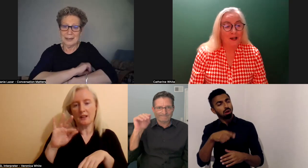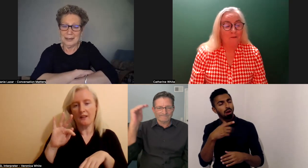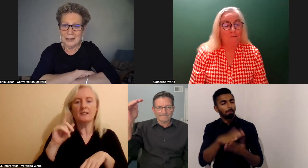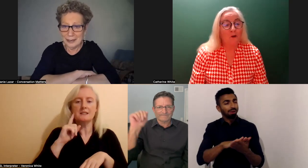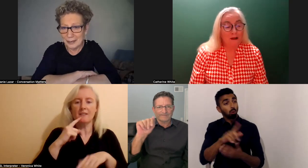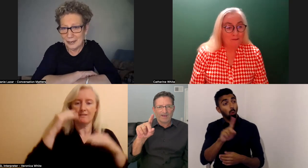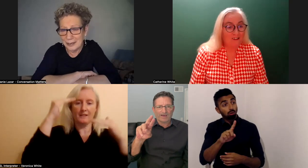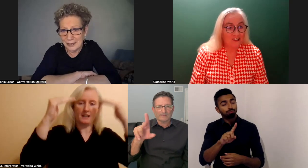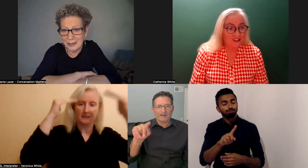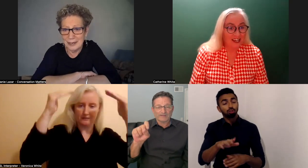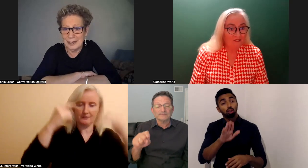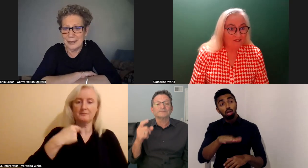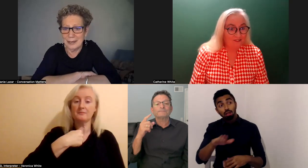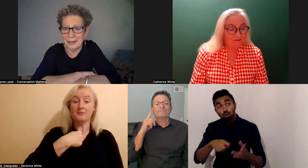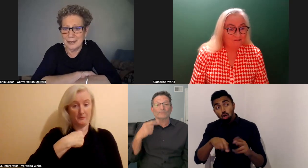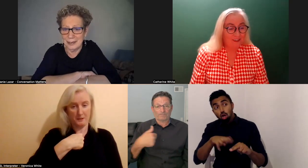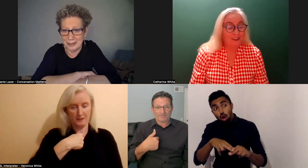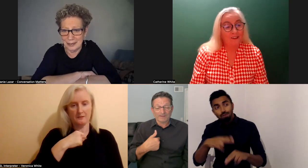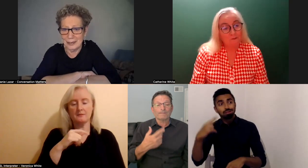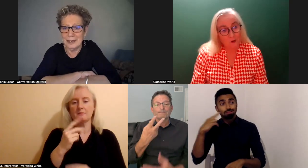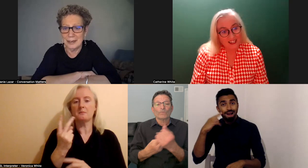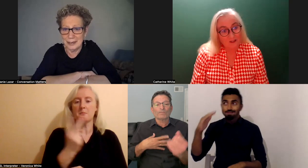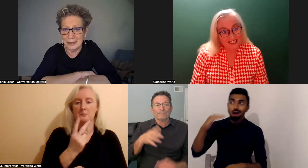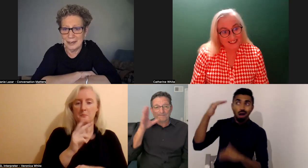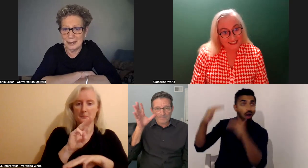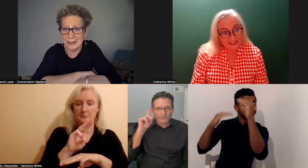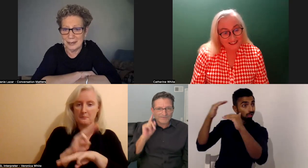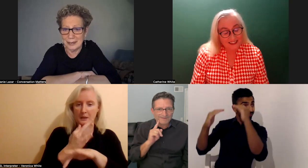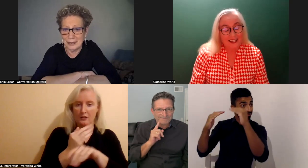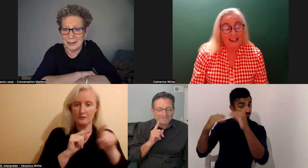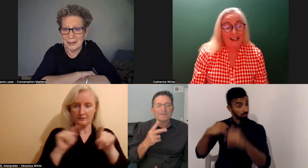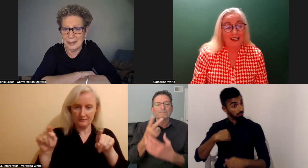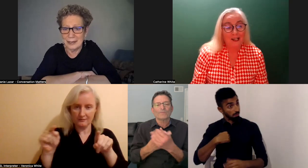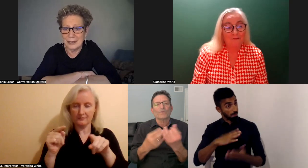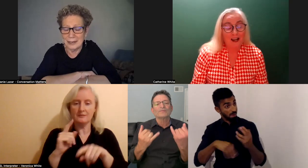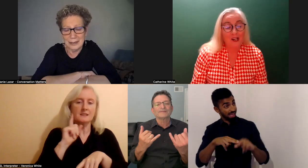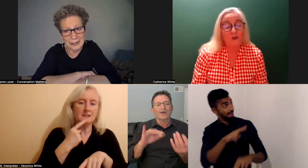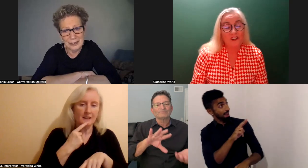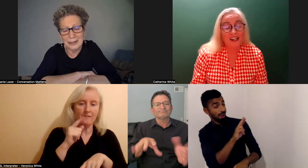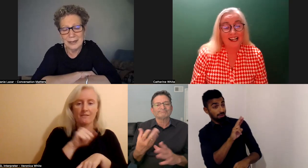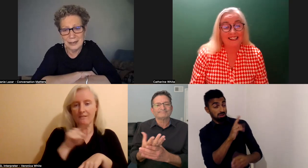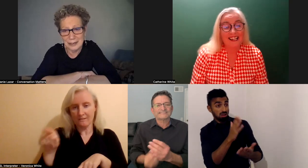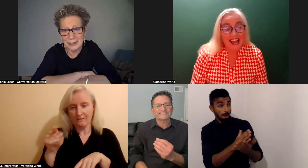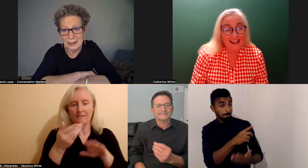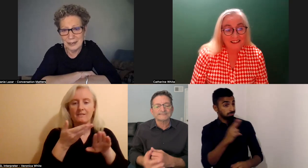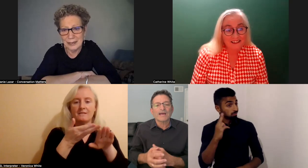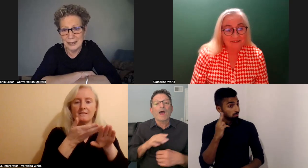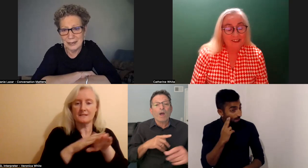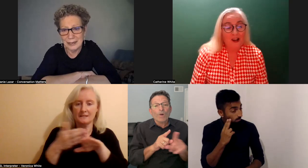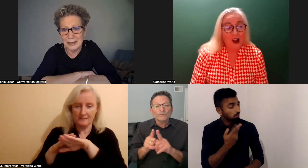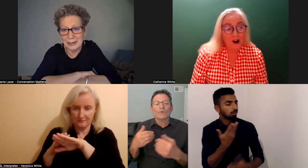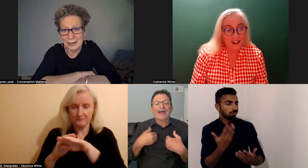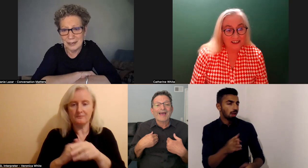case, both my parents are deaf, both now deceased. I also had an